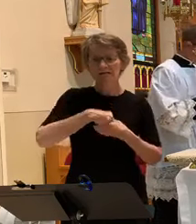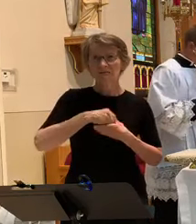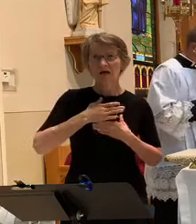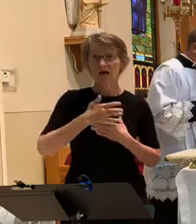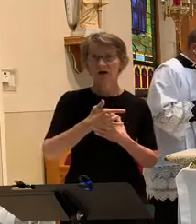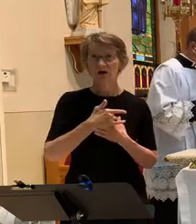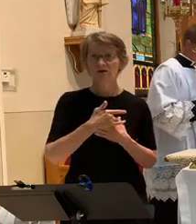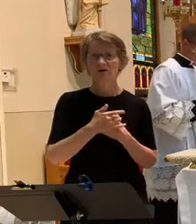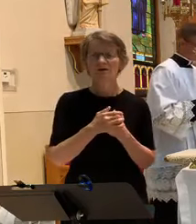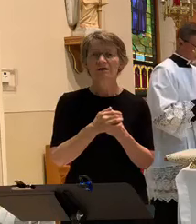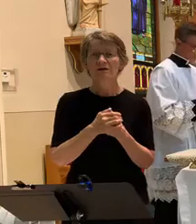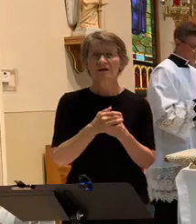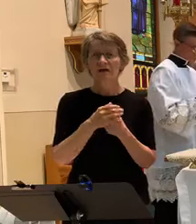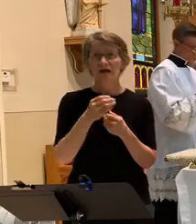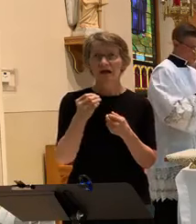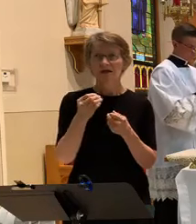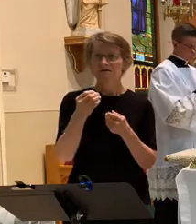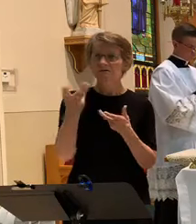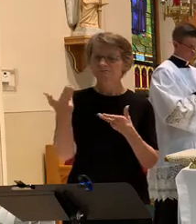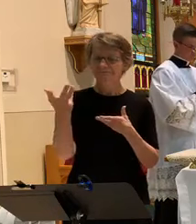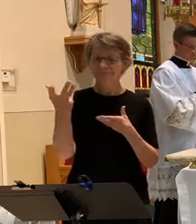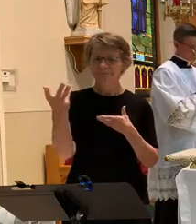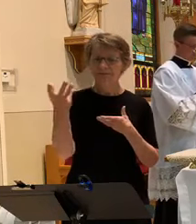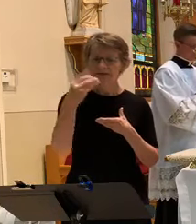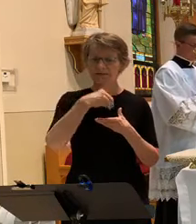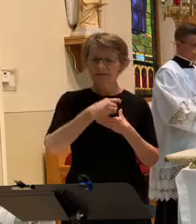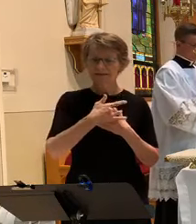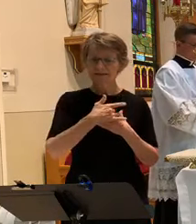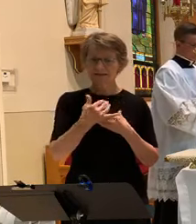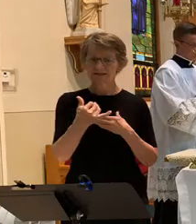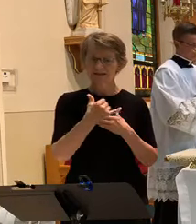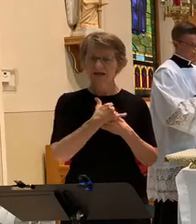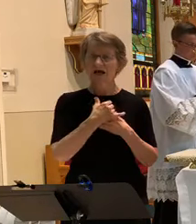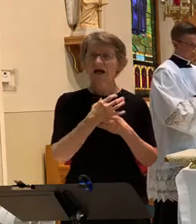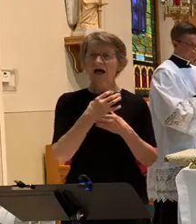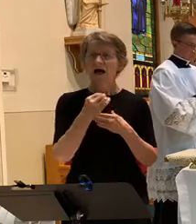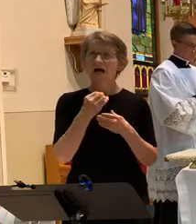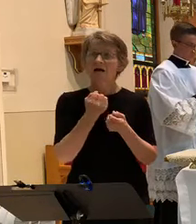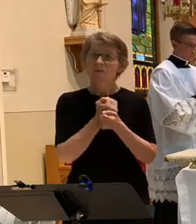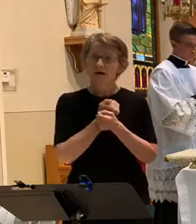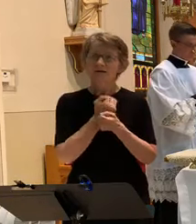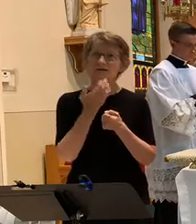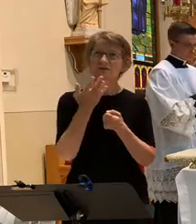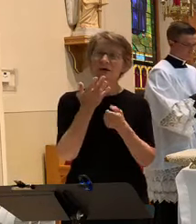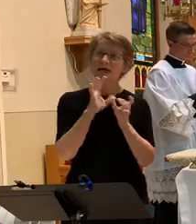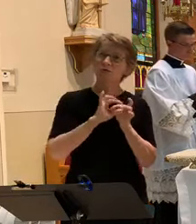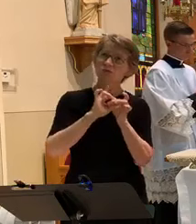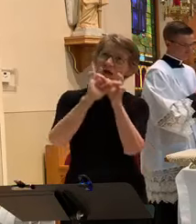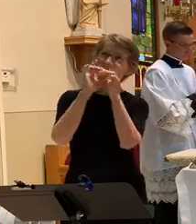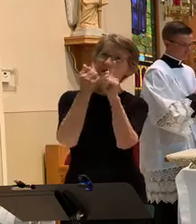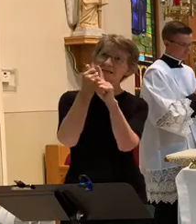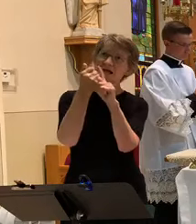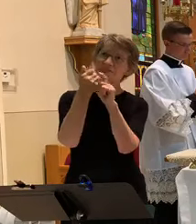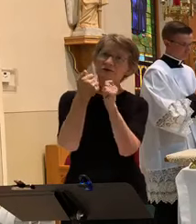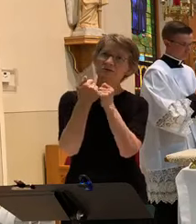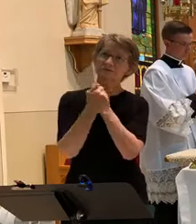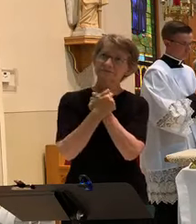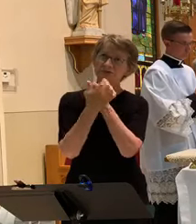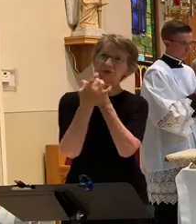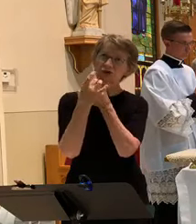my heart. As though you have already come, I embrace you and unite myself entirely to